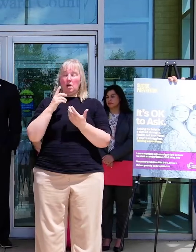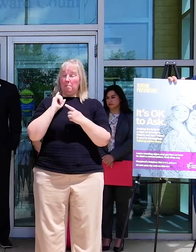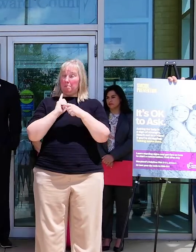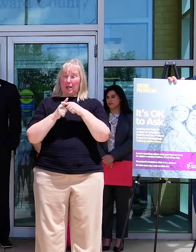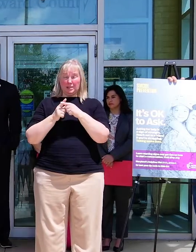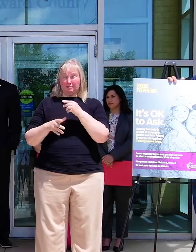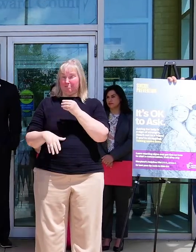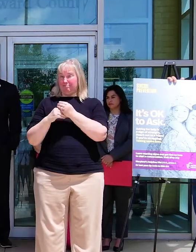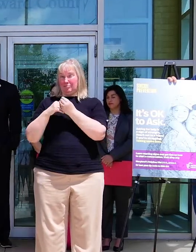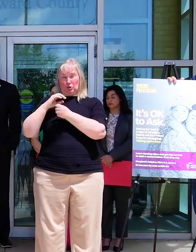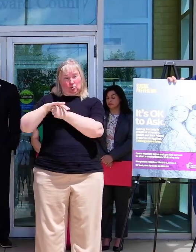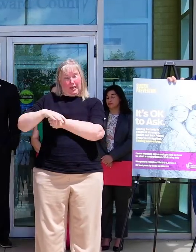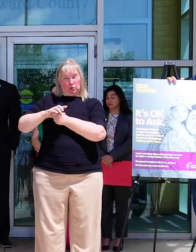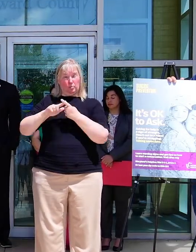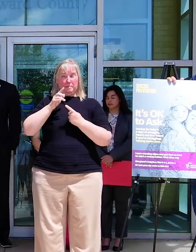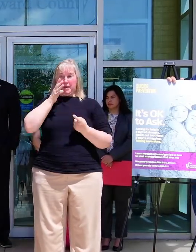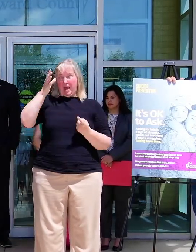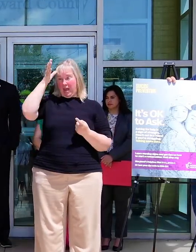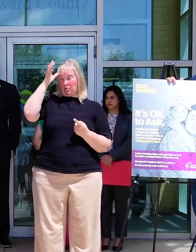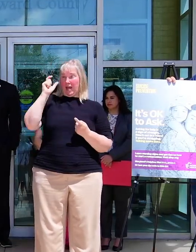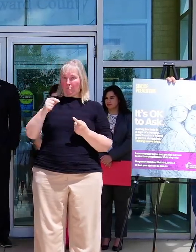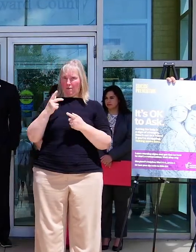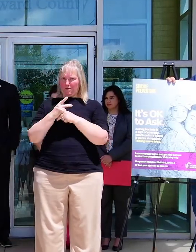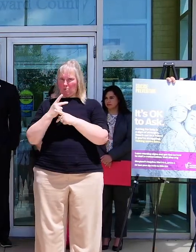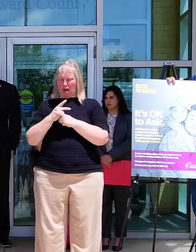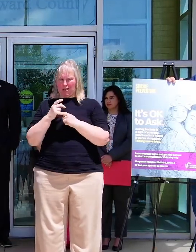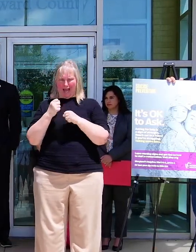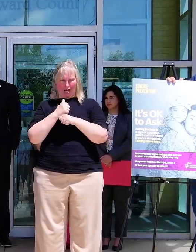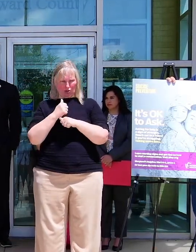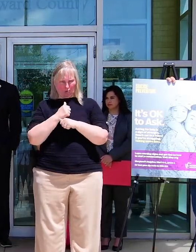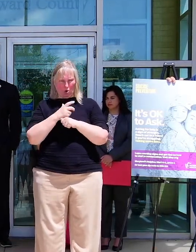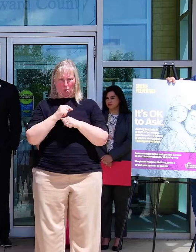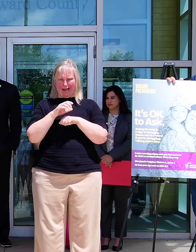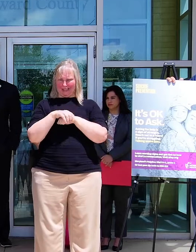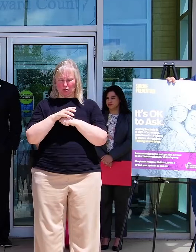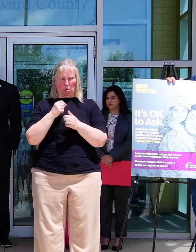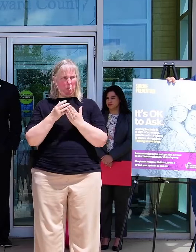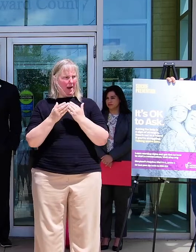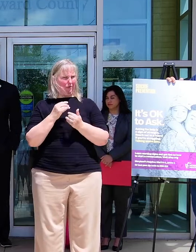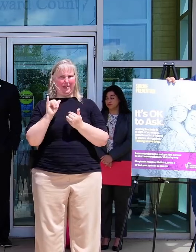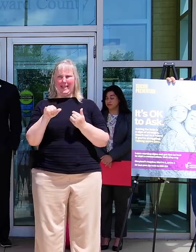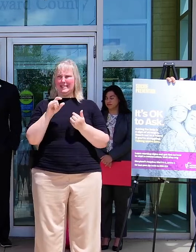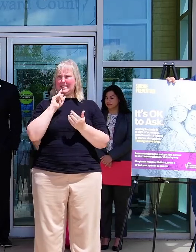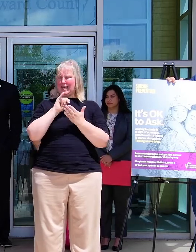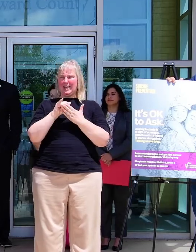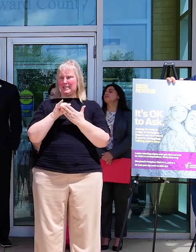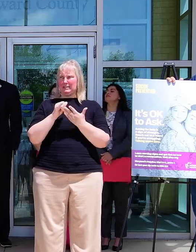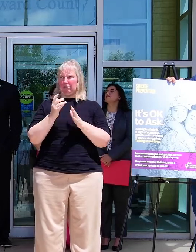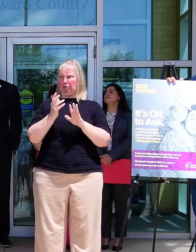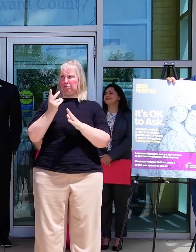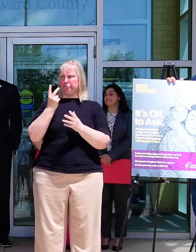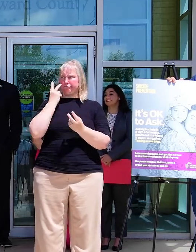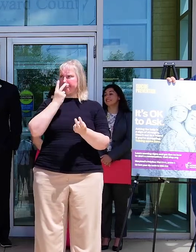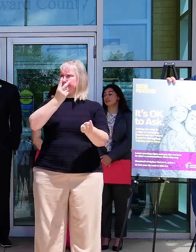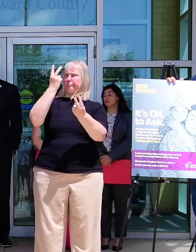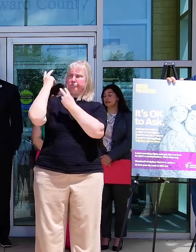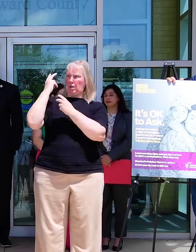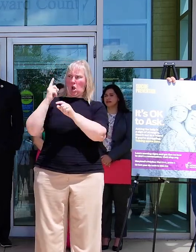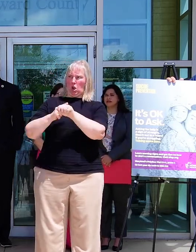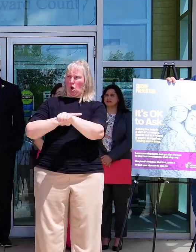parents having to figure out either algebra or English or whatever that is that it's far too long ago for me to figure